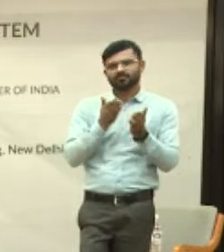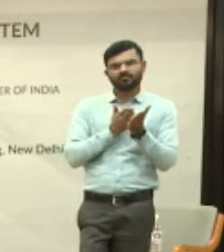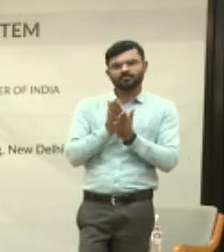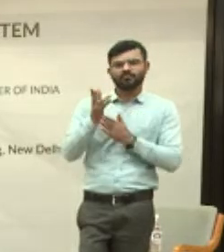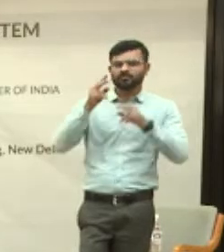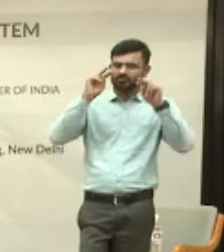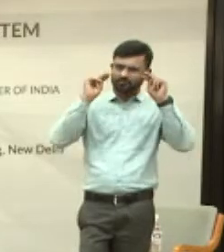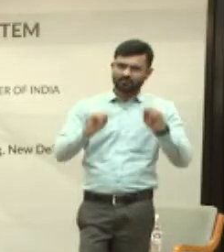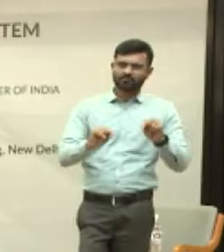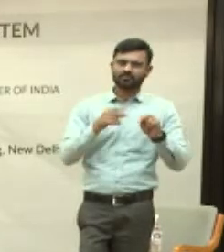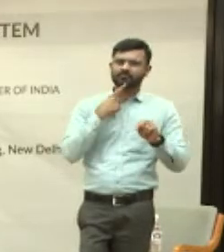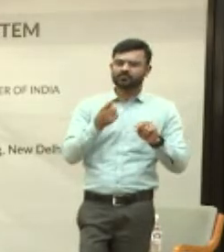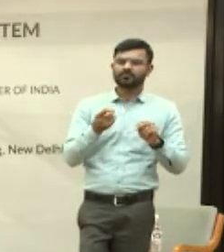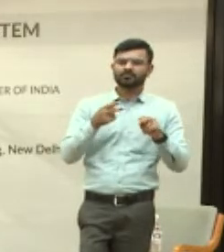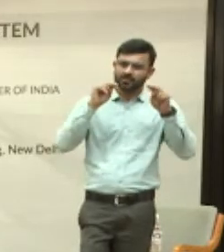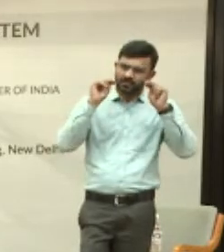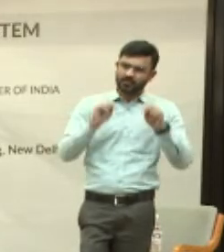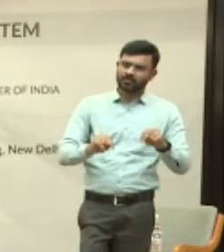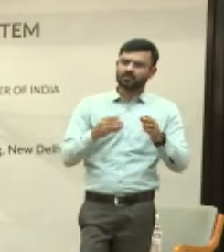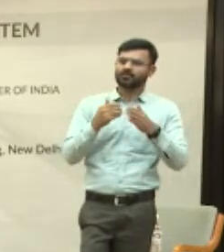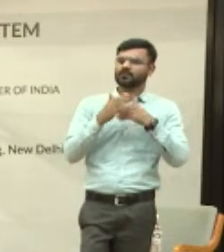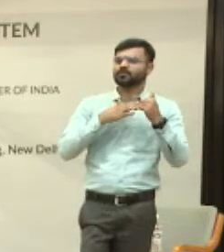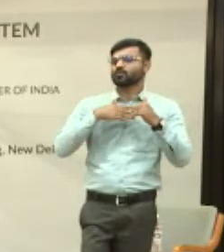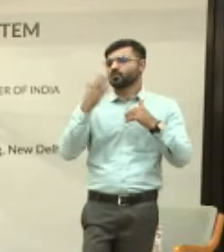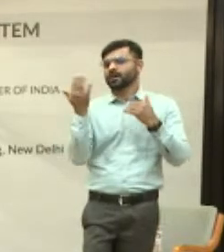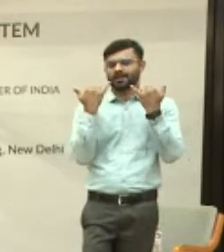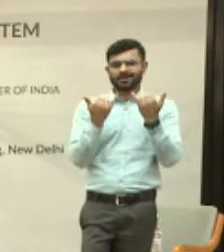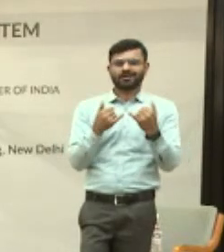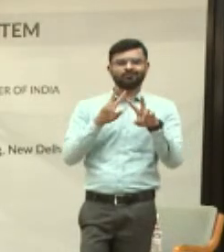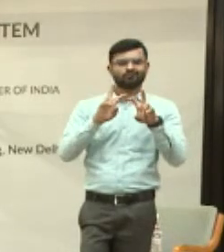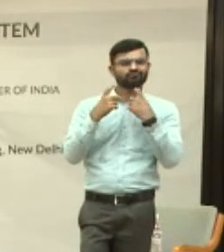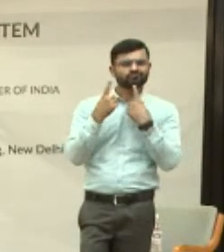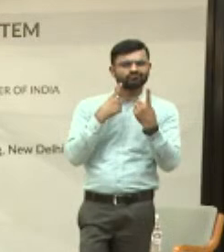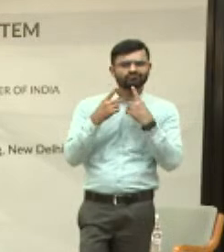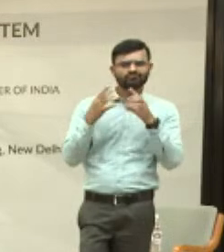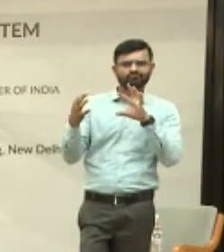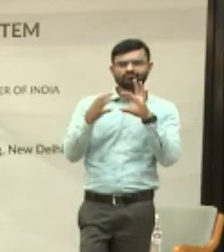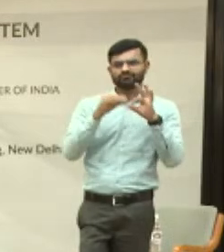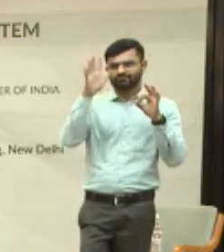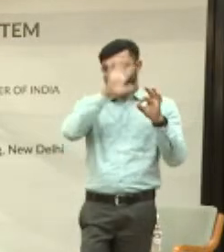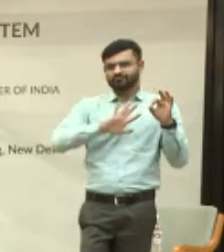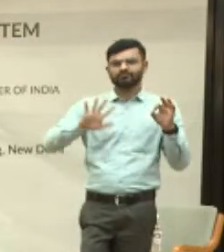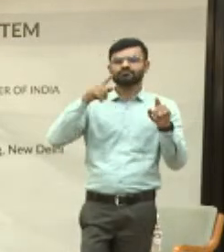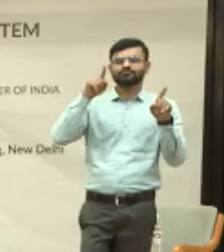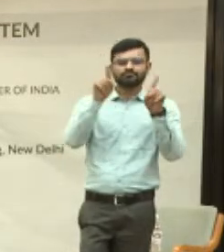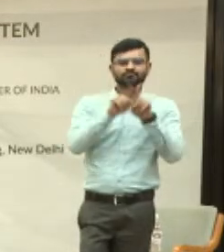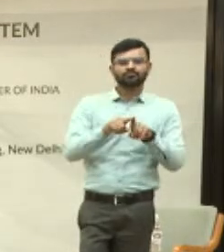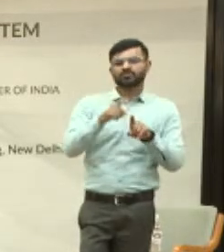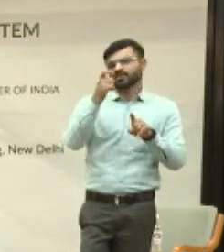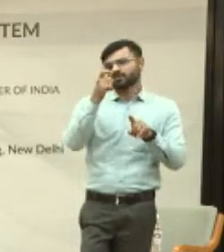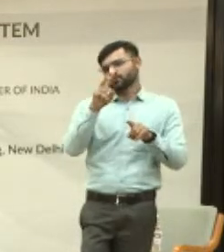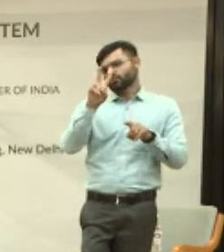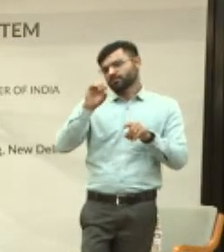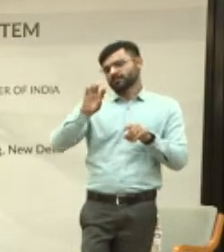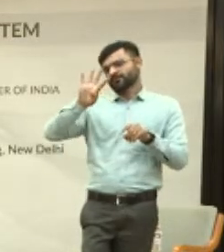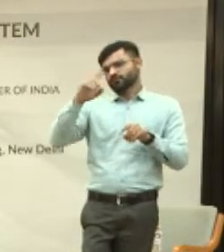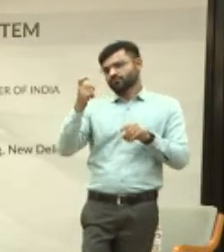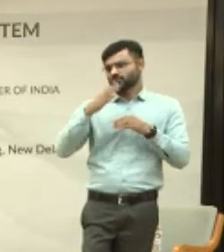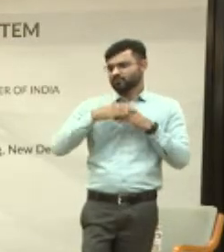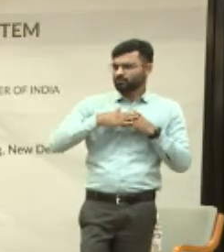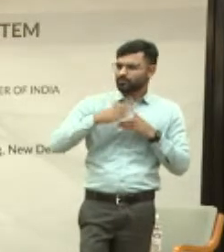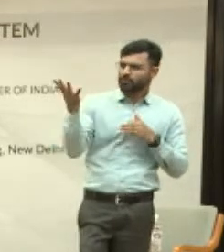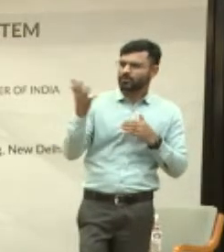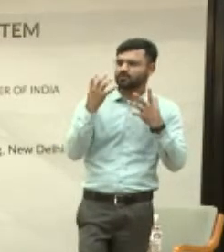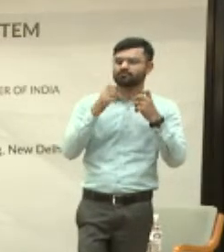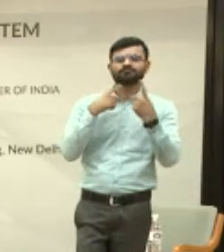it. We need it even more now that we are talking about what India will be like in 2047. Even more that we